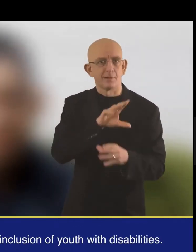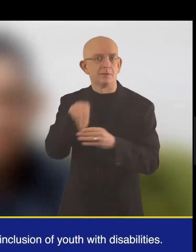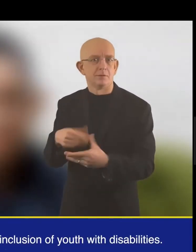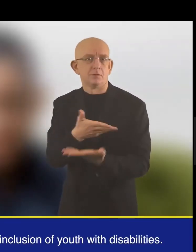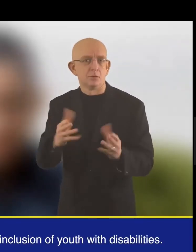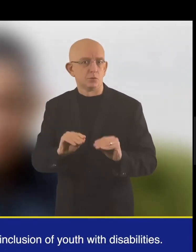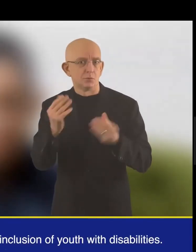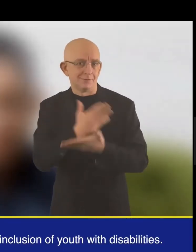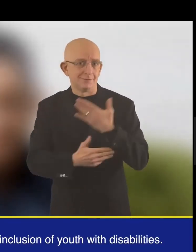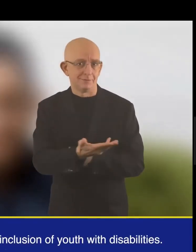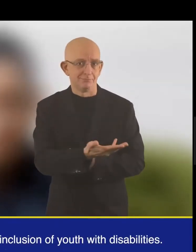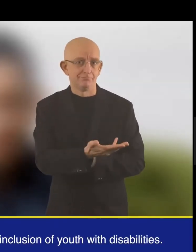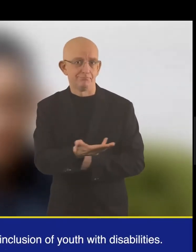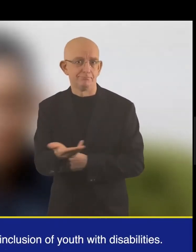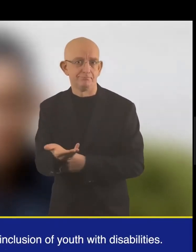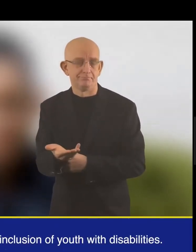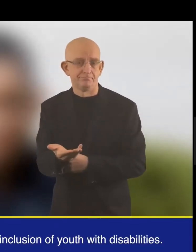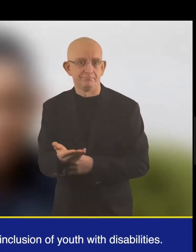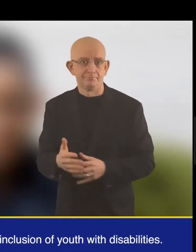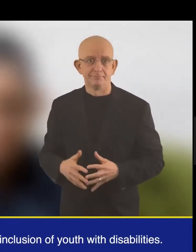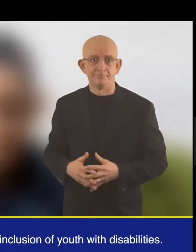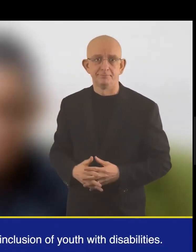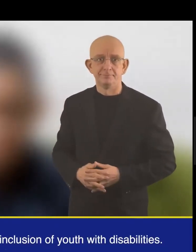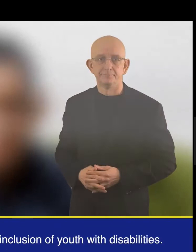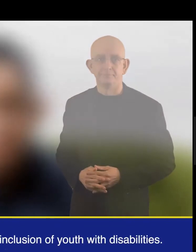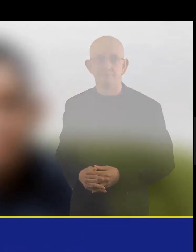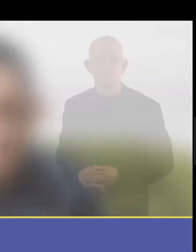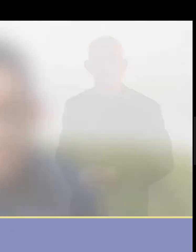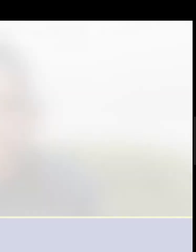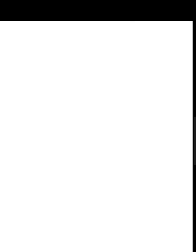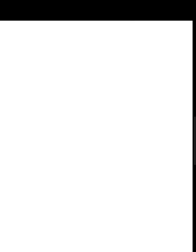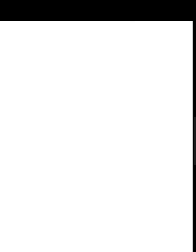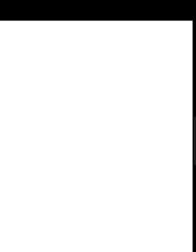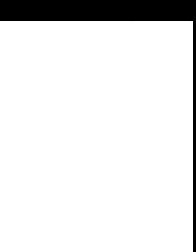participation and inclusive of young with disabilities.